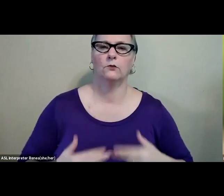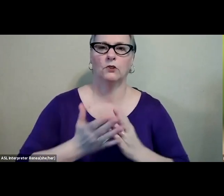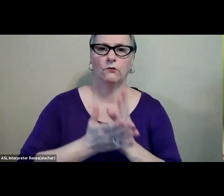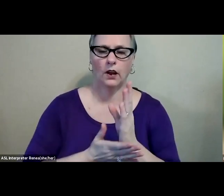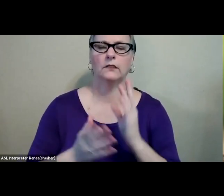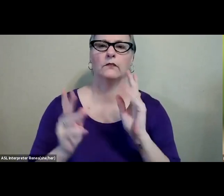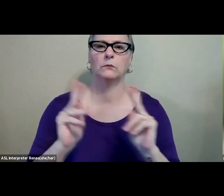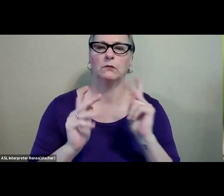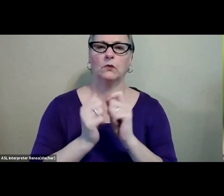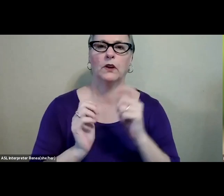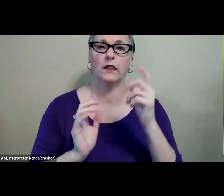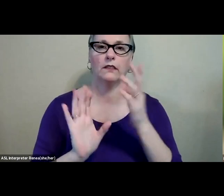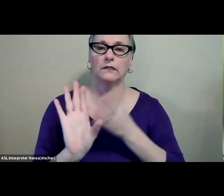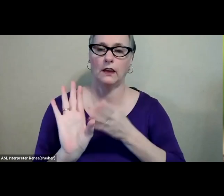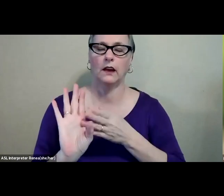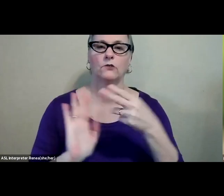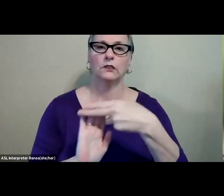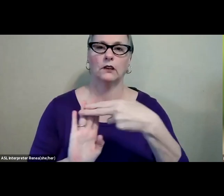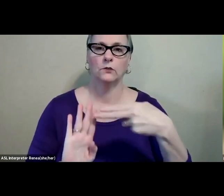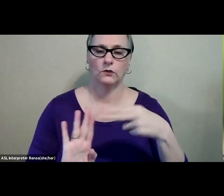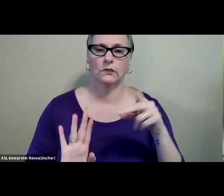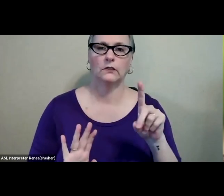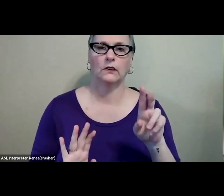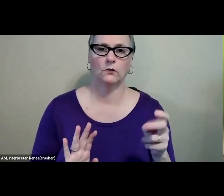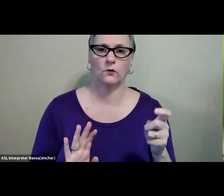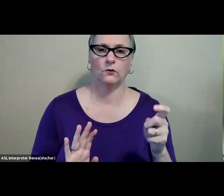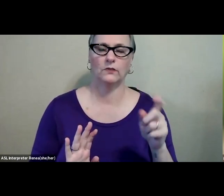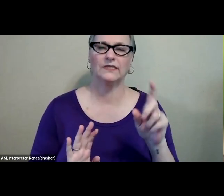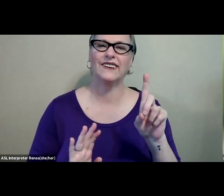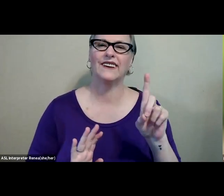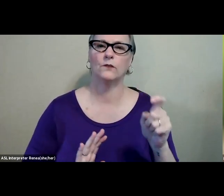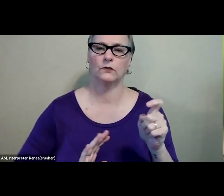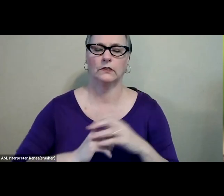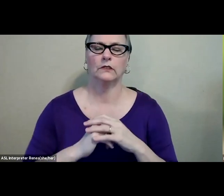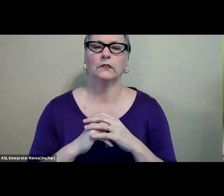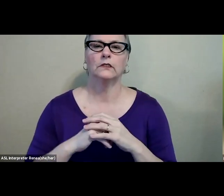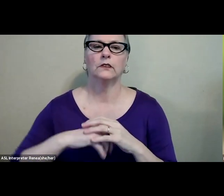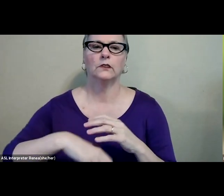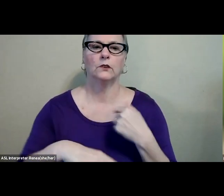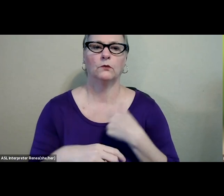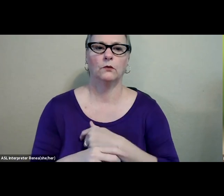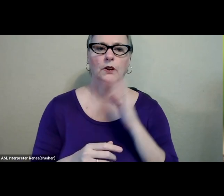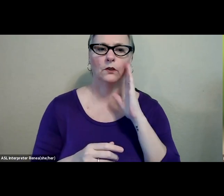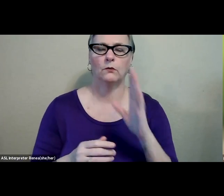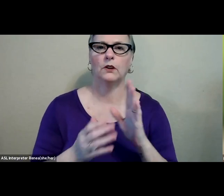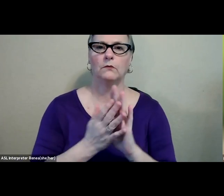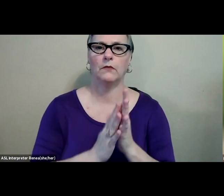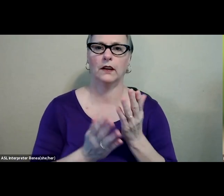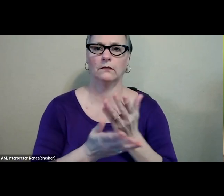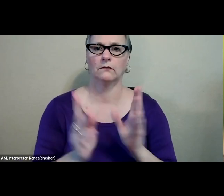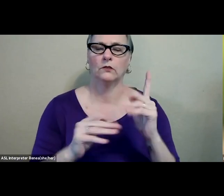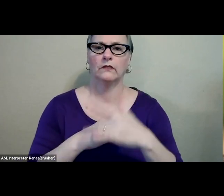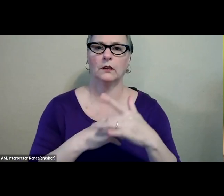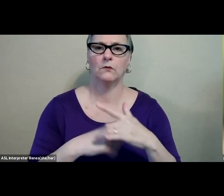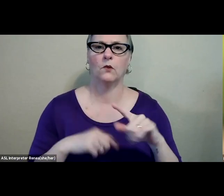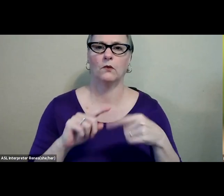we will try to make each of these webinars accessible on narpa's youtube channel as soon after this session as possible so thanks in advance to all of you